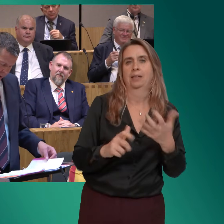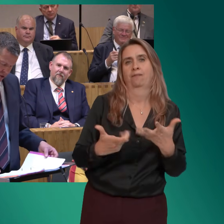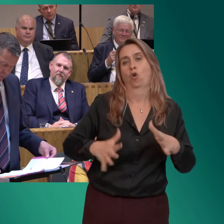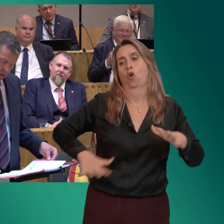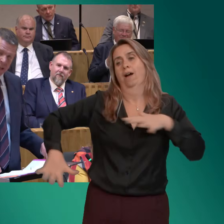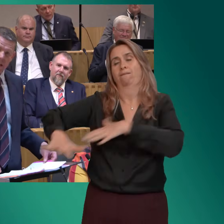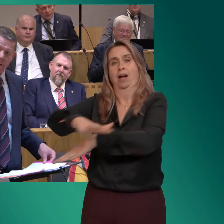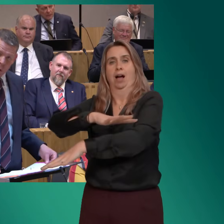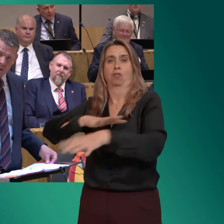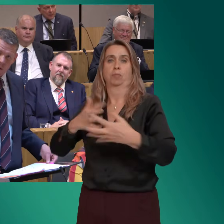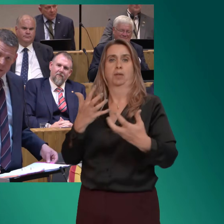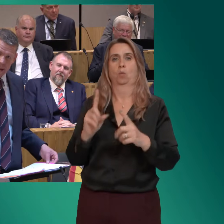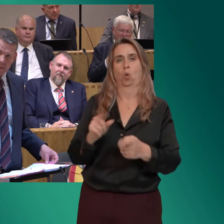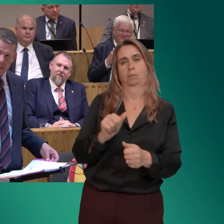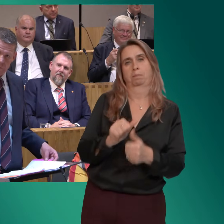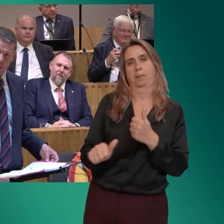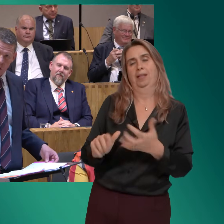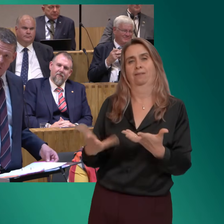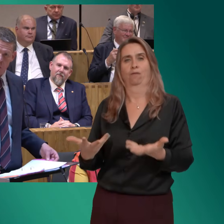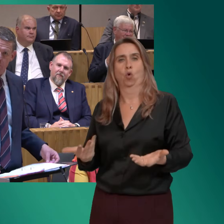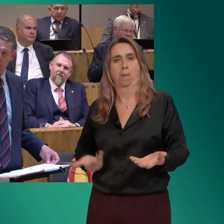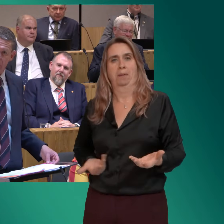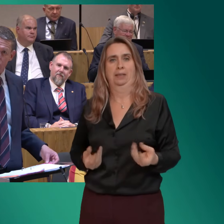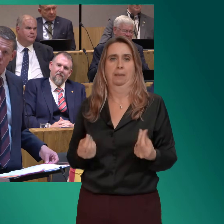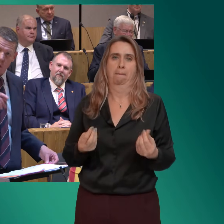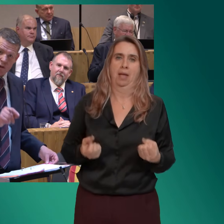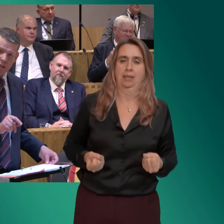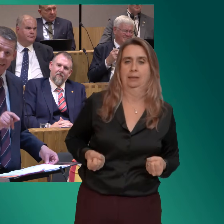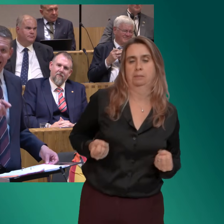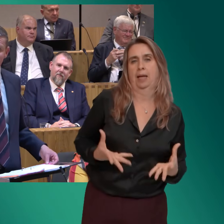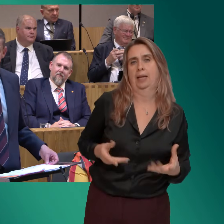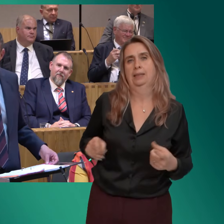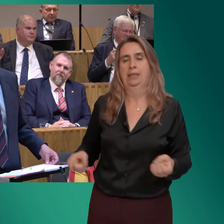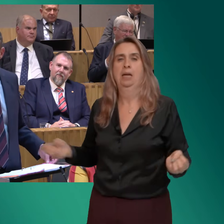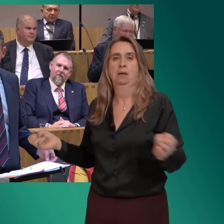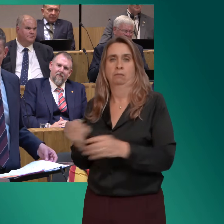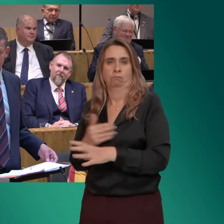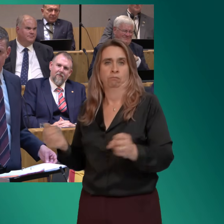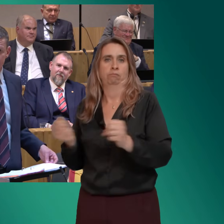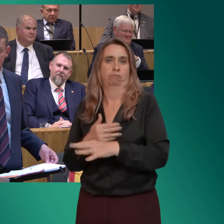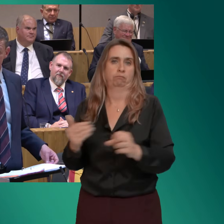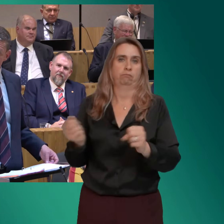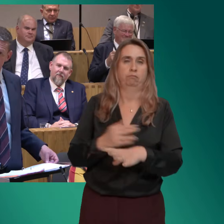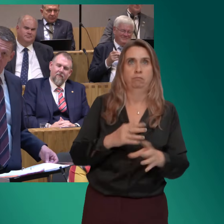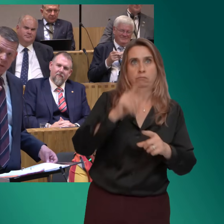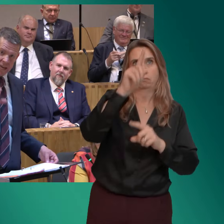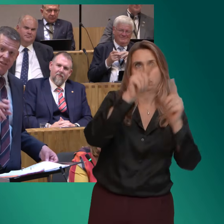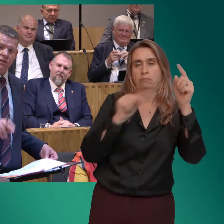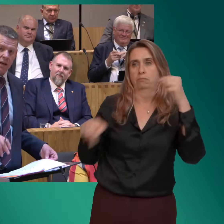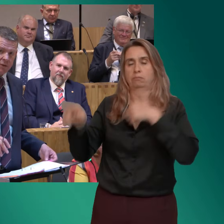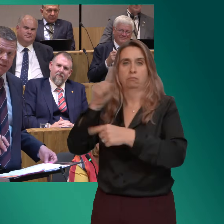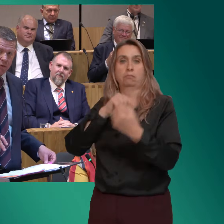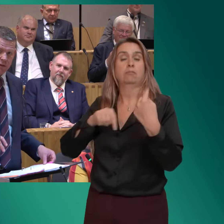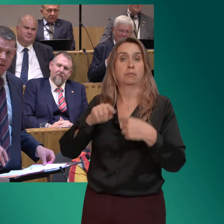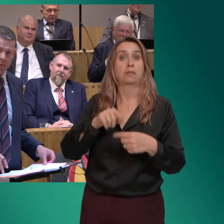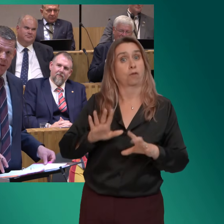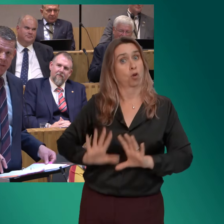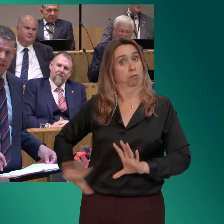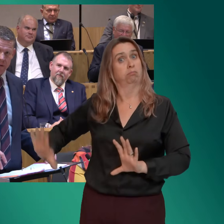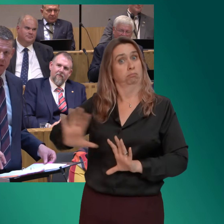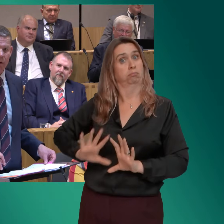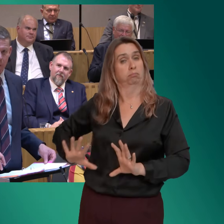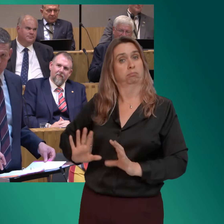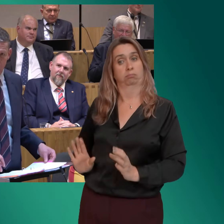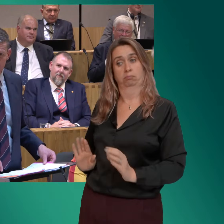environmentally responsible in order that we can deliver long-term benefits socially and economically for the people of, yes, the southeast of Wales and the